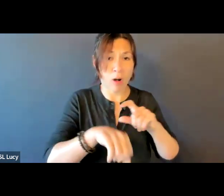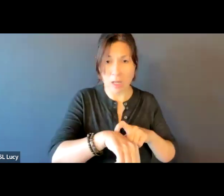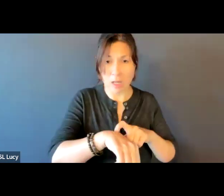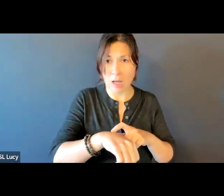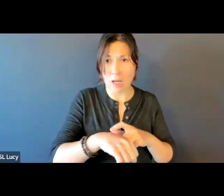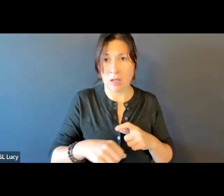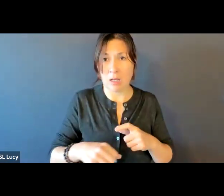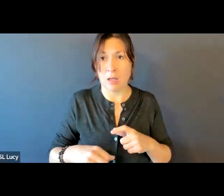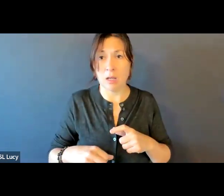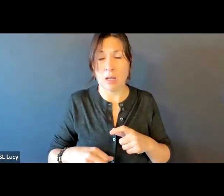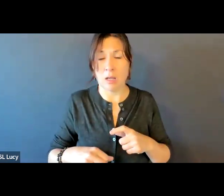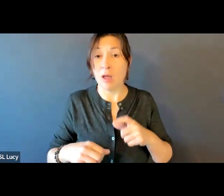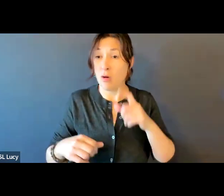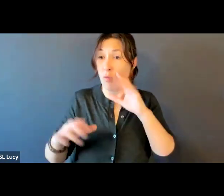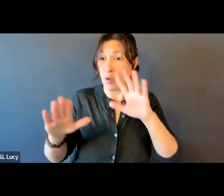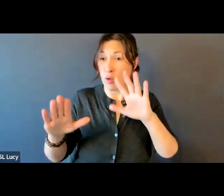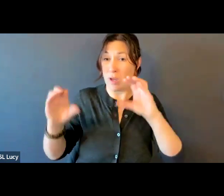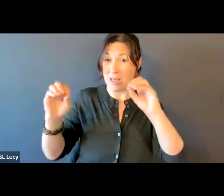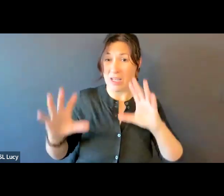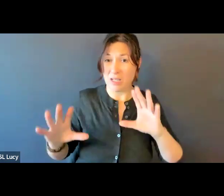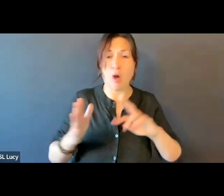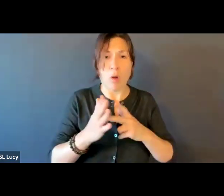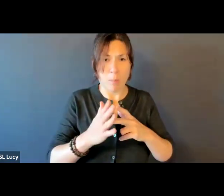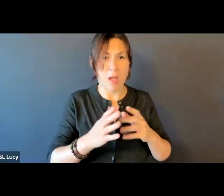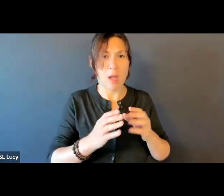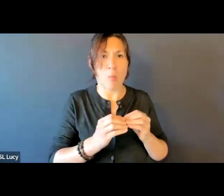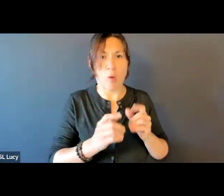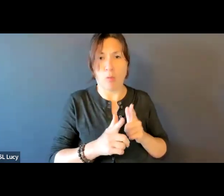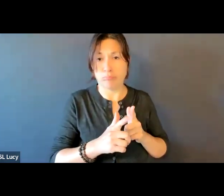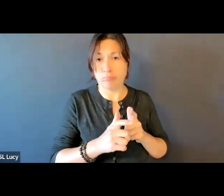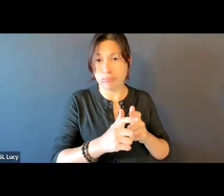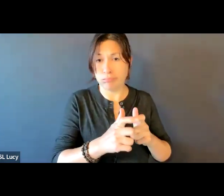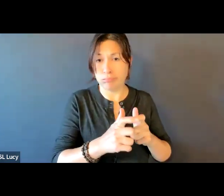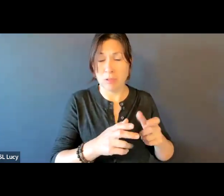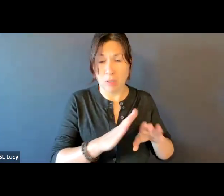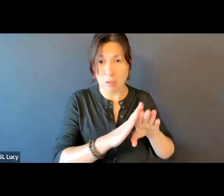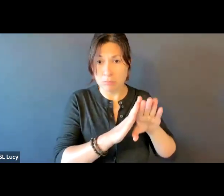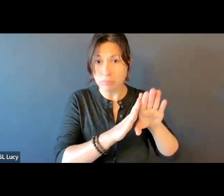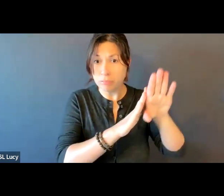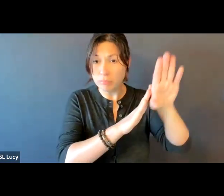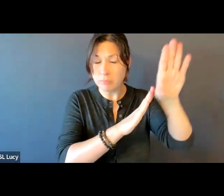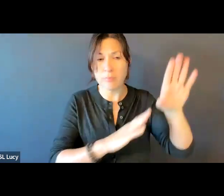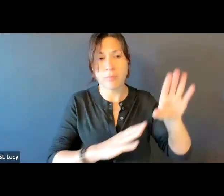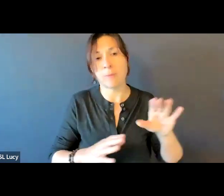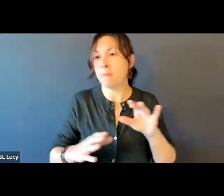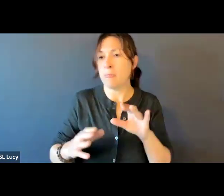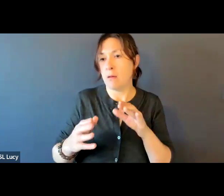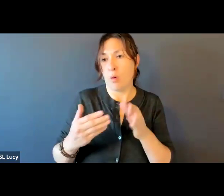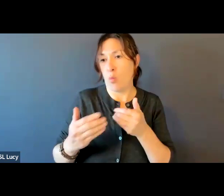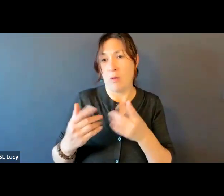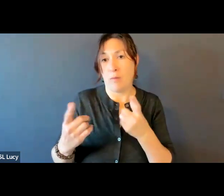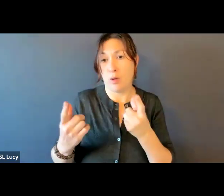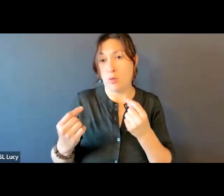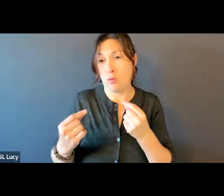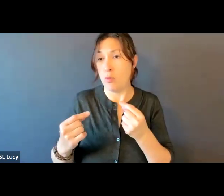great educators will result in acceleration. And anything we can do strategy-wise or perhaps